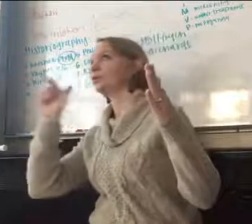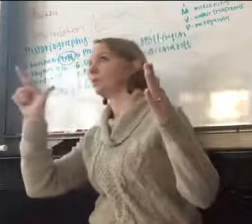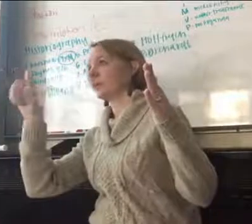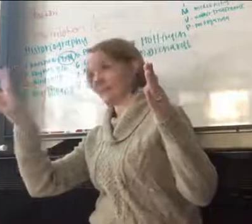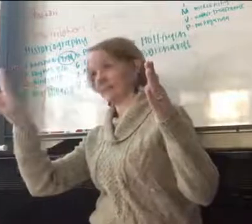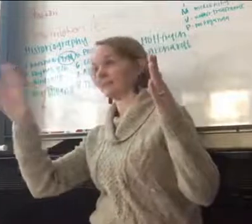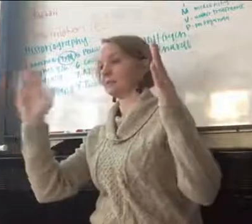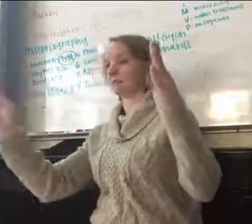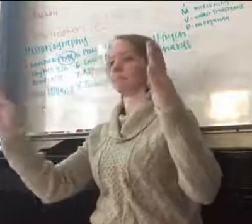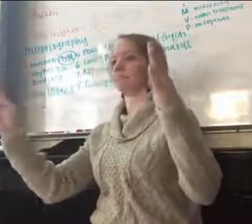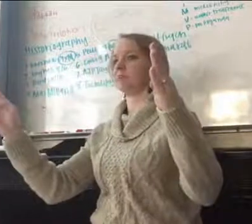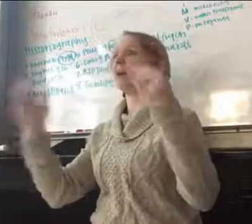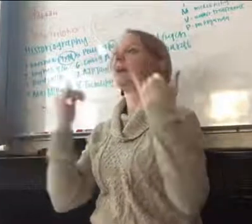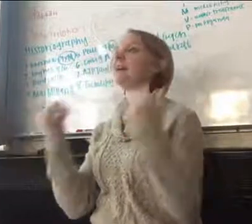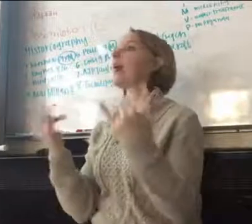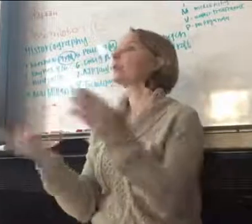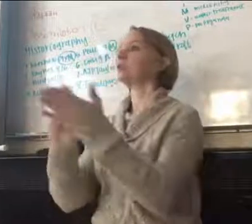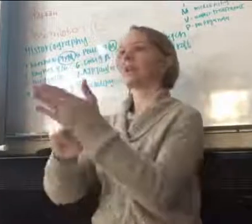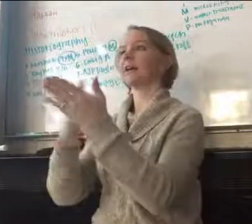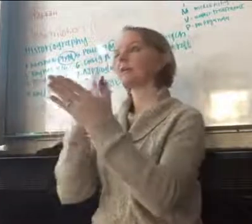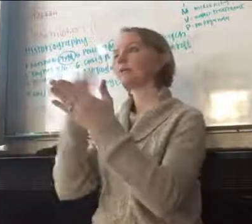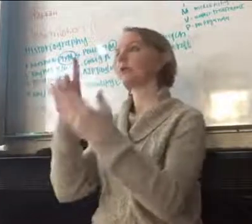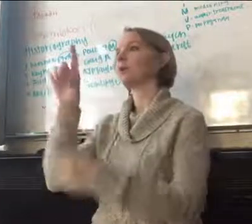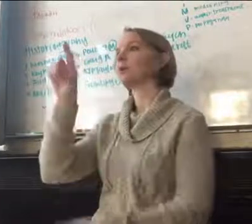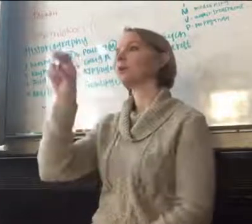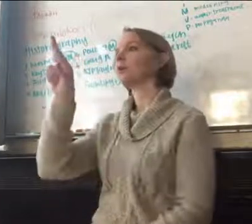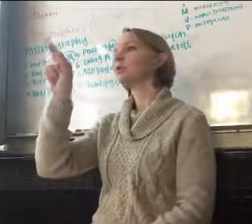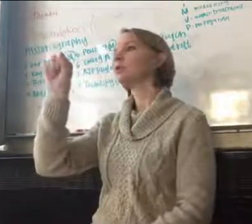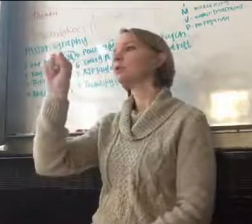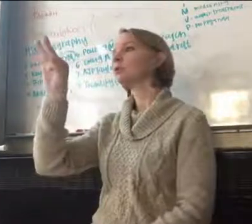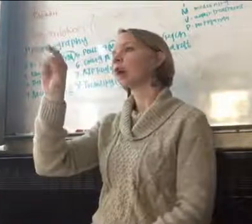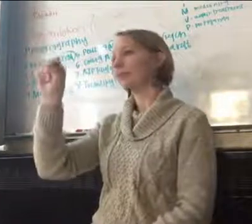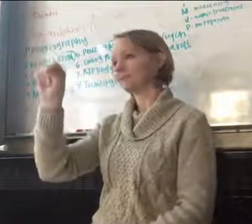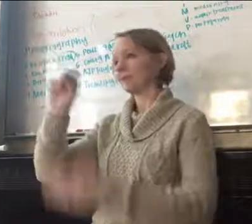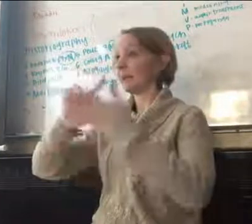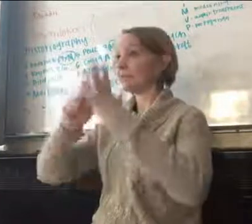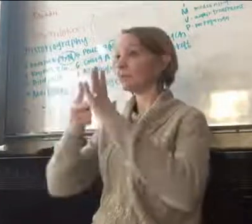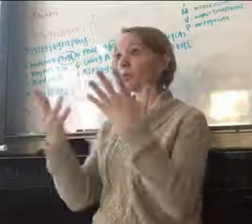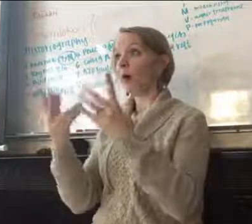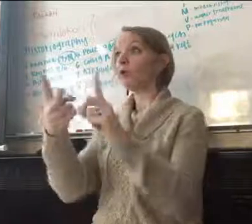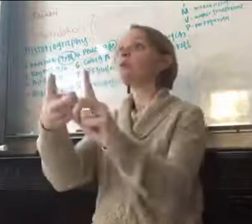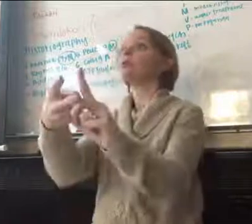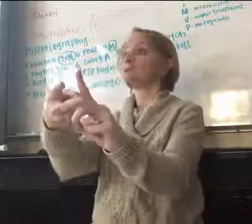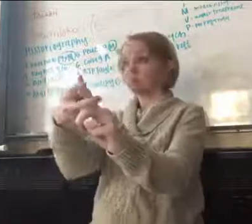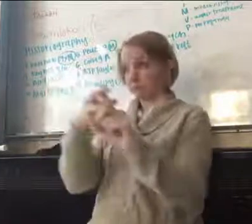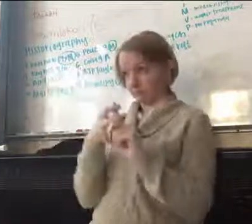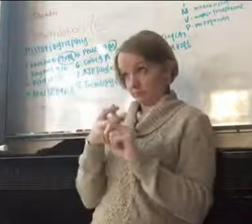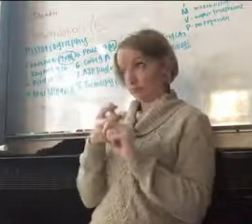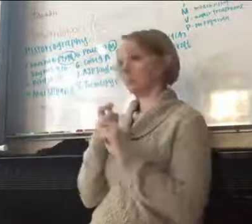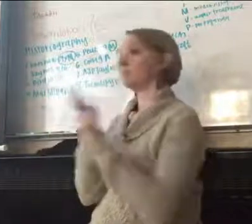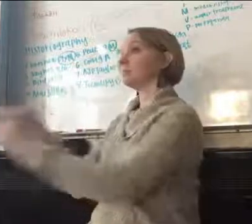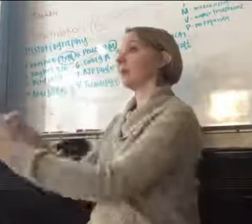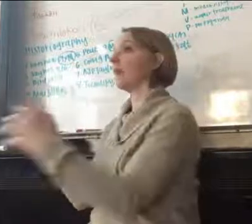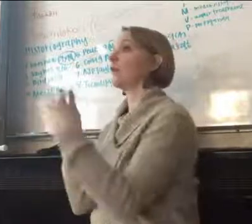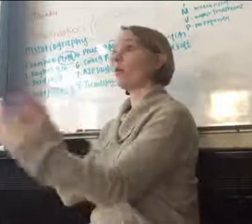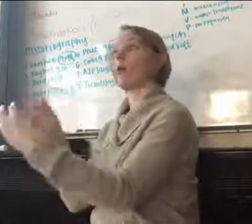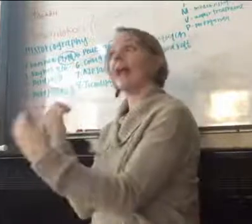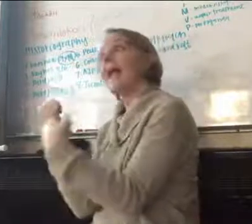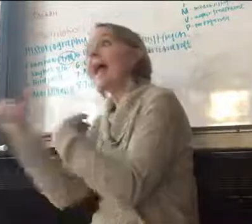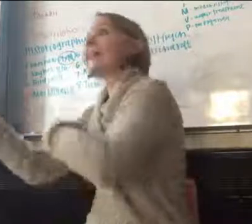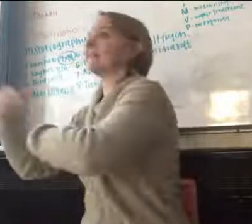26, is that you are now signed up for the draft. What that means is that you are able to be drafted and put into the war at any